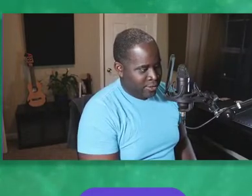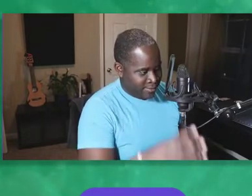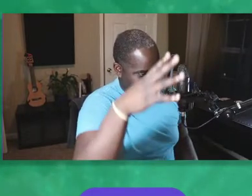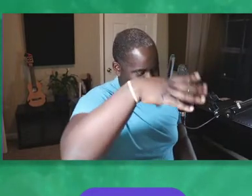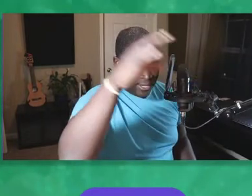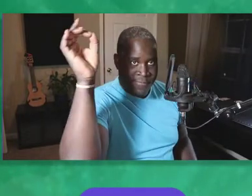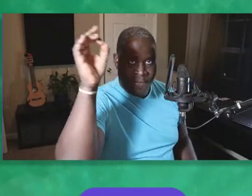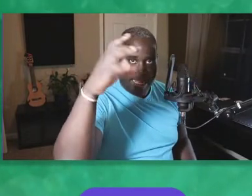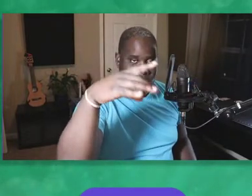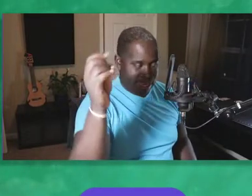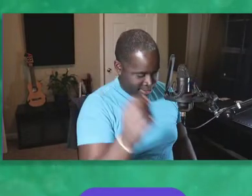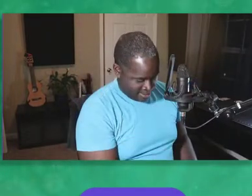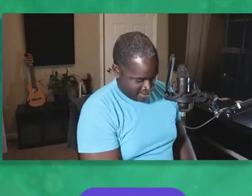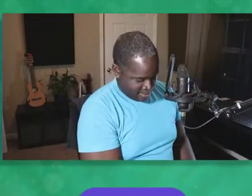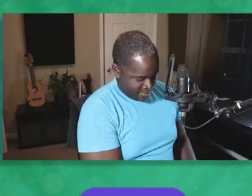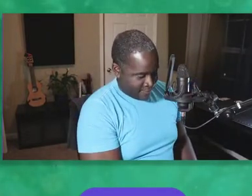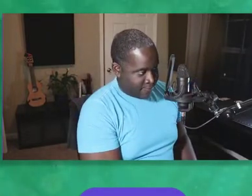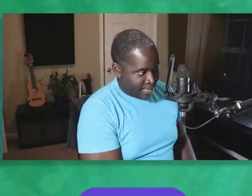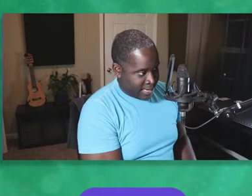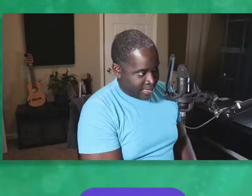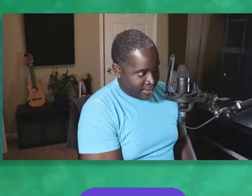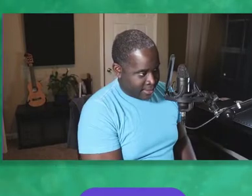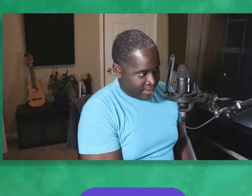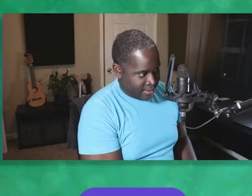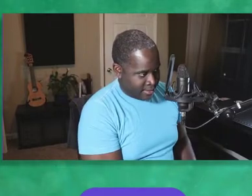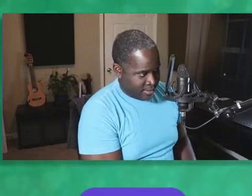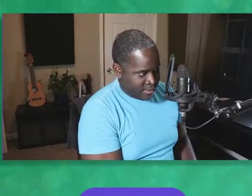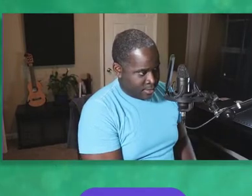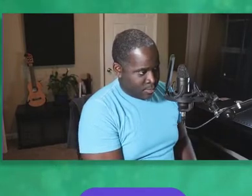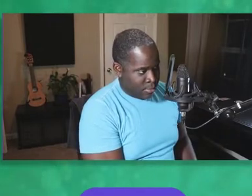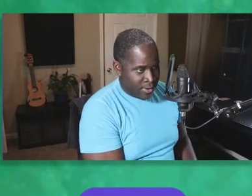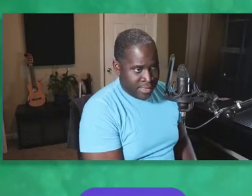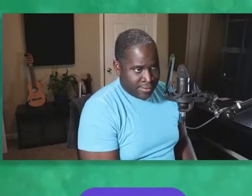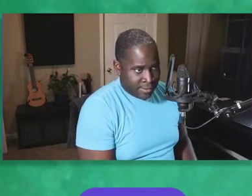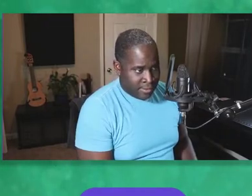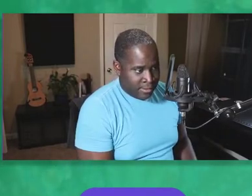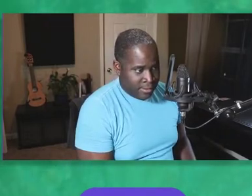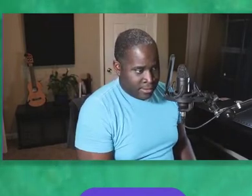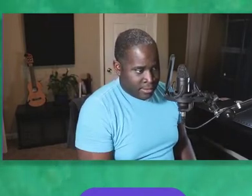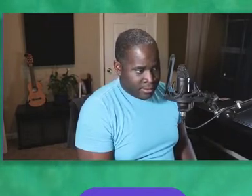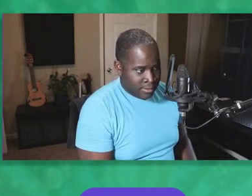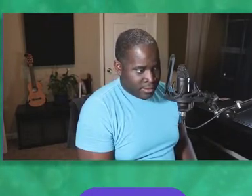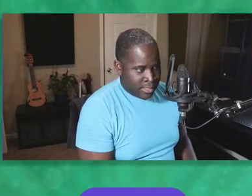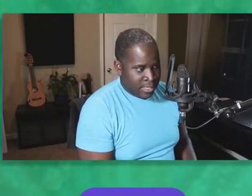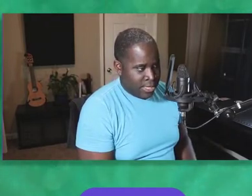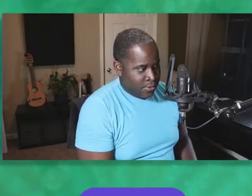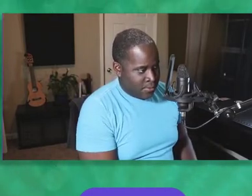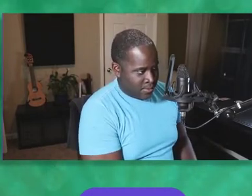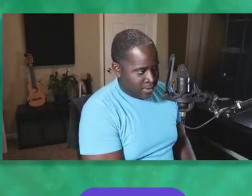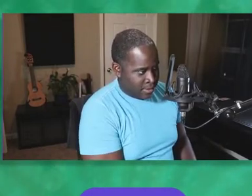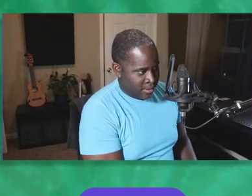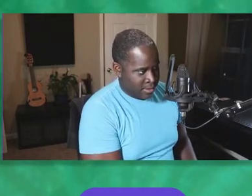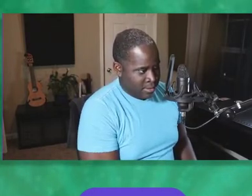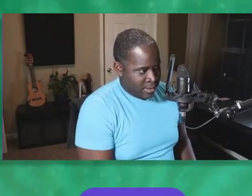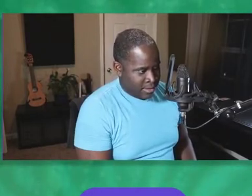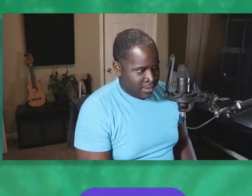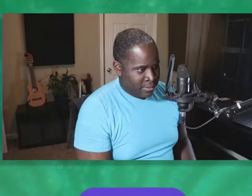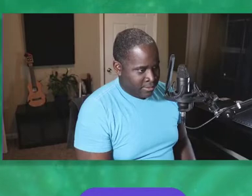Oh, she did. She did find again. Find boys. You.